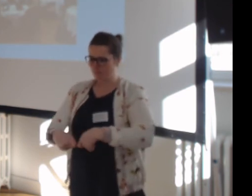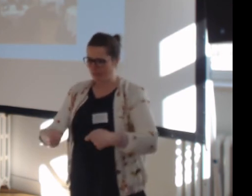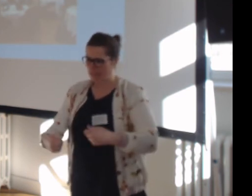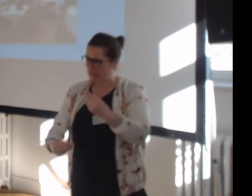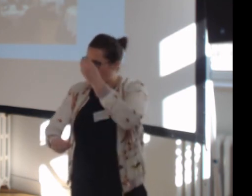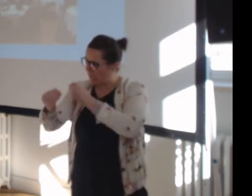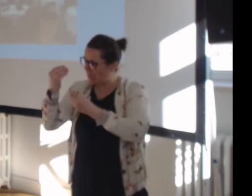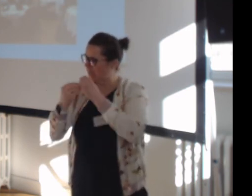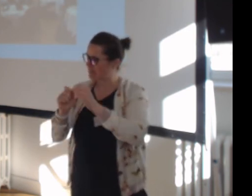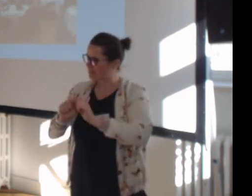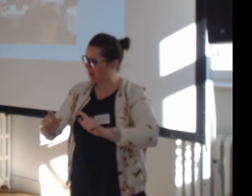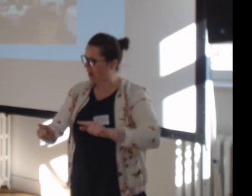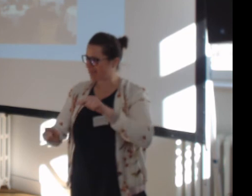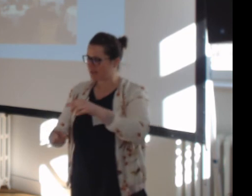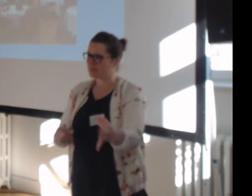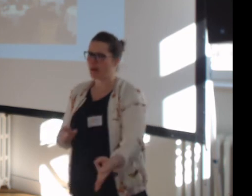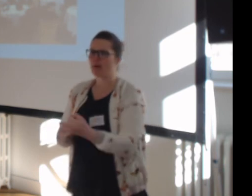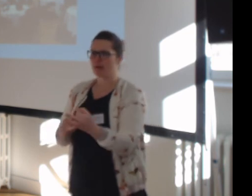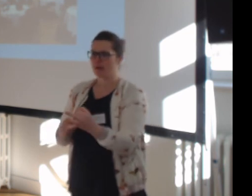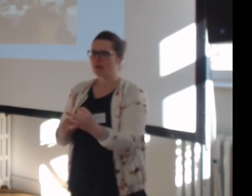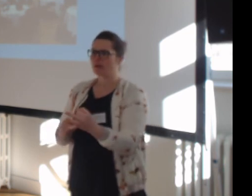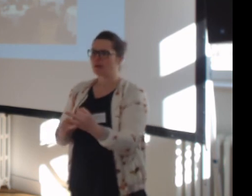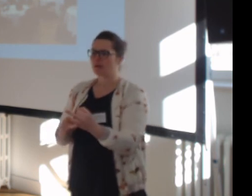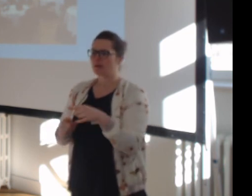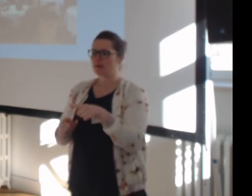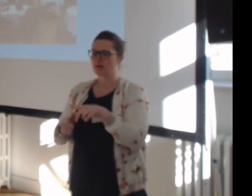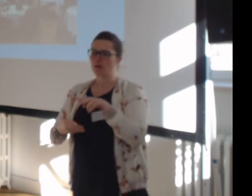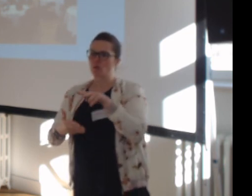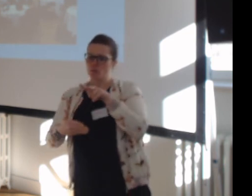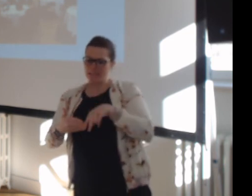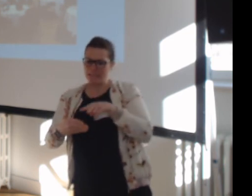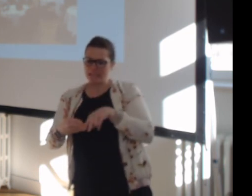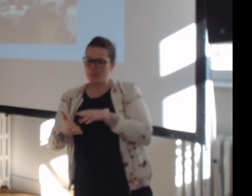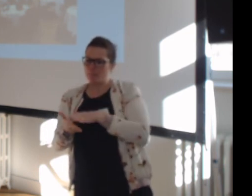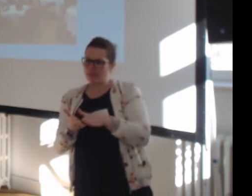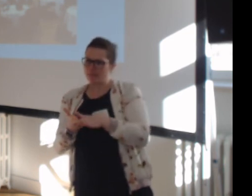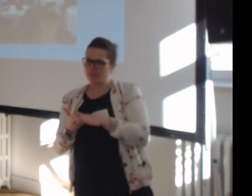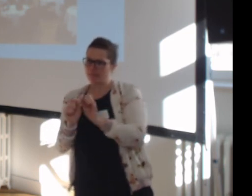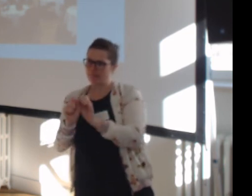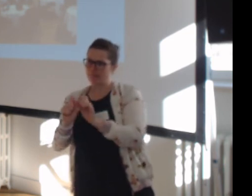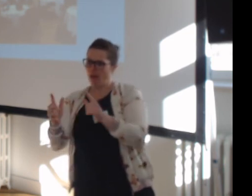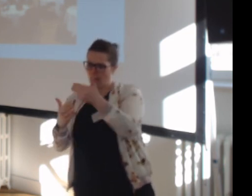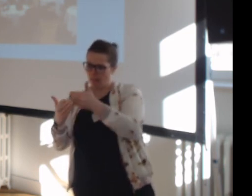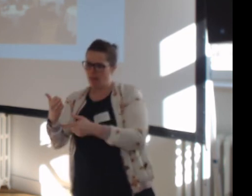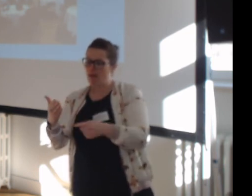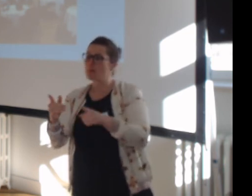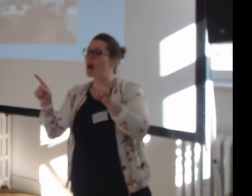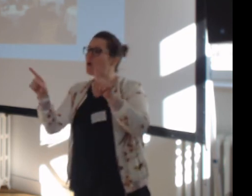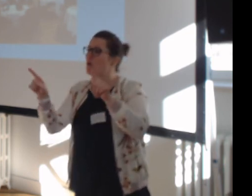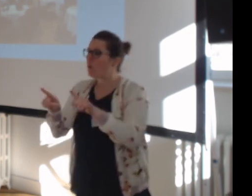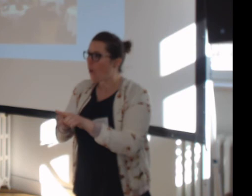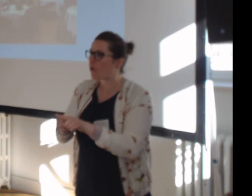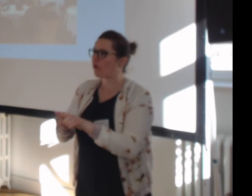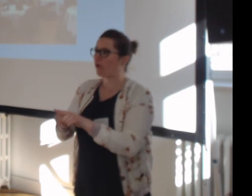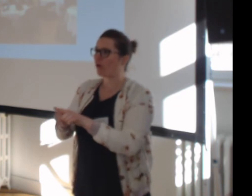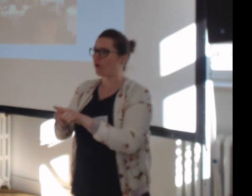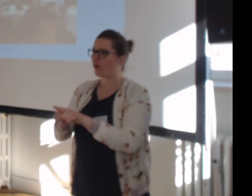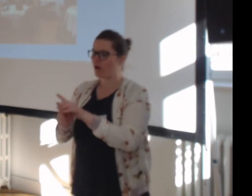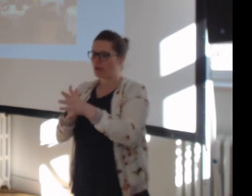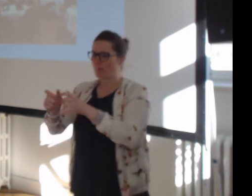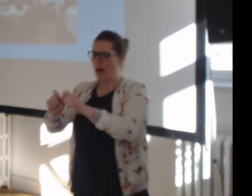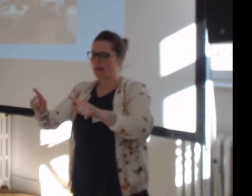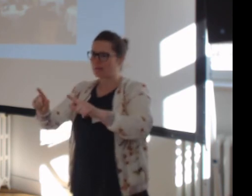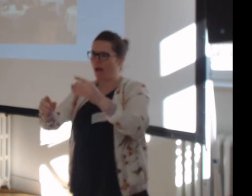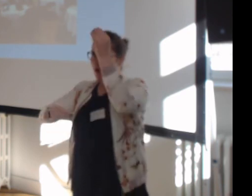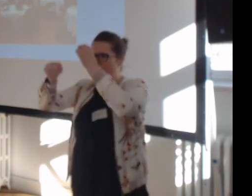acquiring language, and they're acquiring reading, print language, but also extending their knowledge of sign